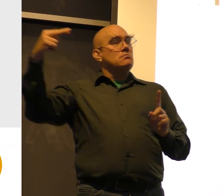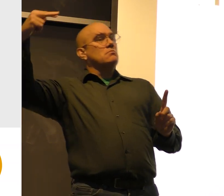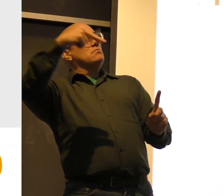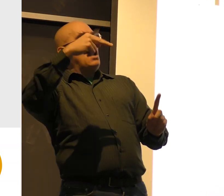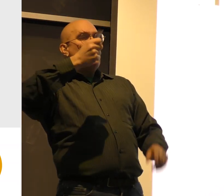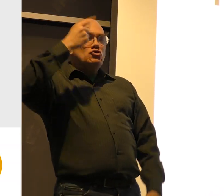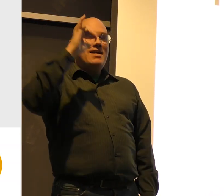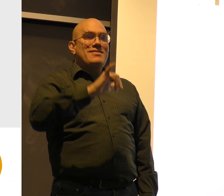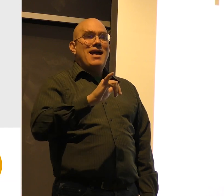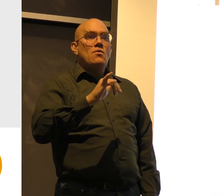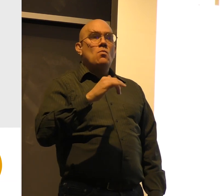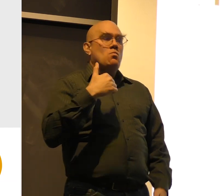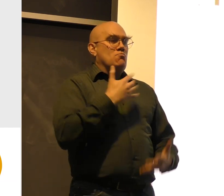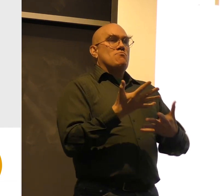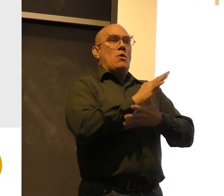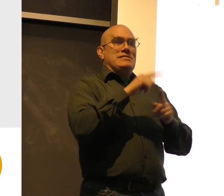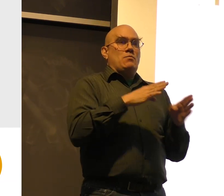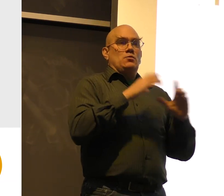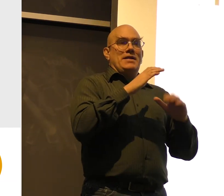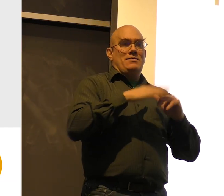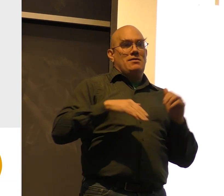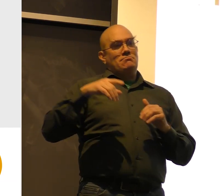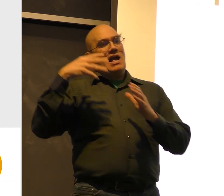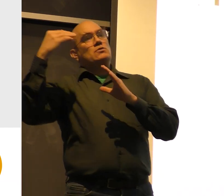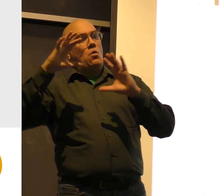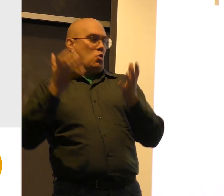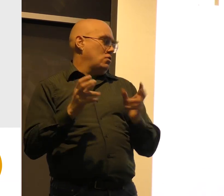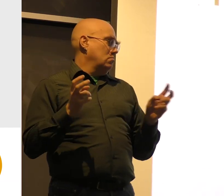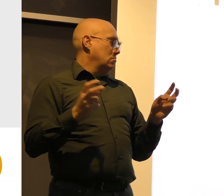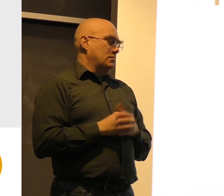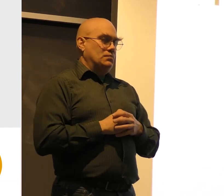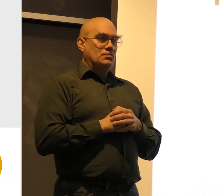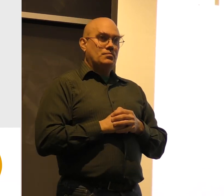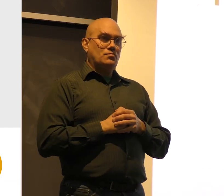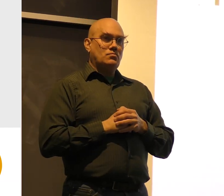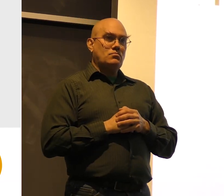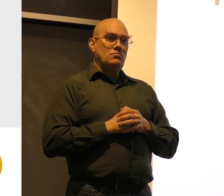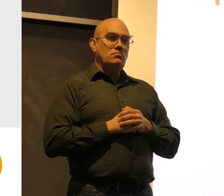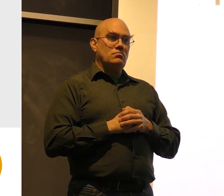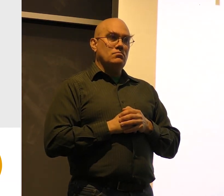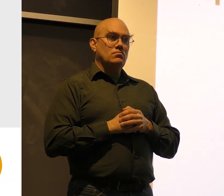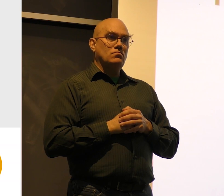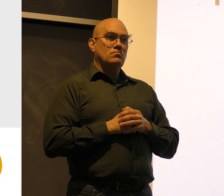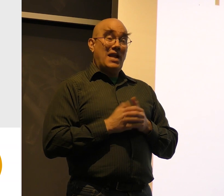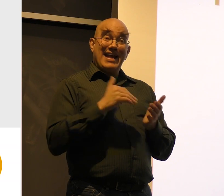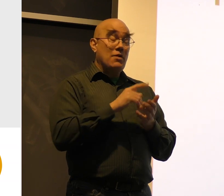are asking us from their outside perspective what they understand what our priorities should be. But that does not come from within our community.